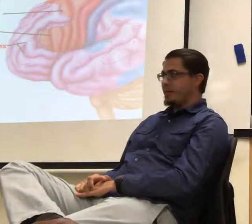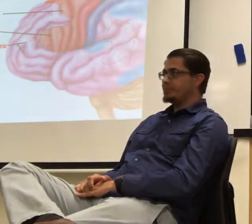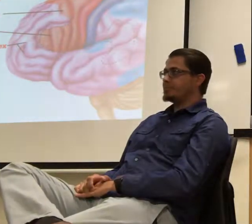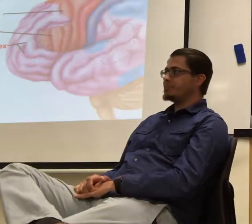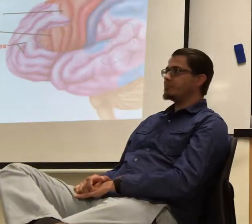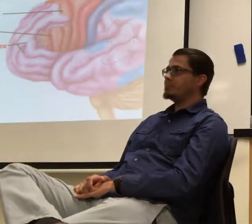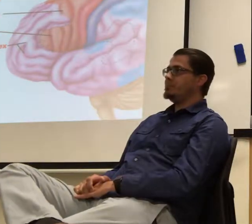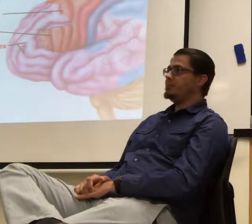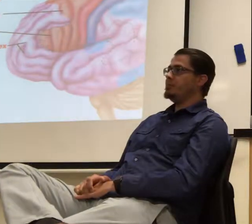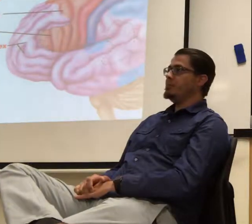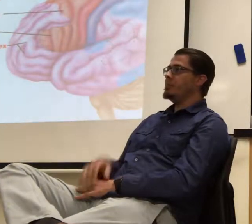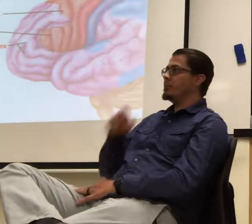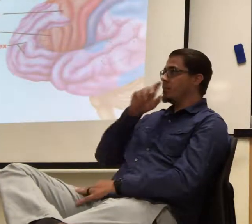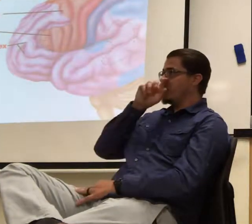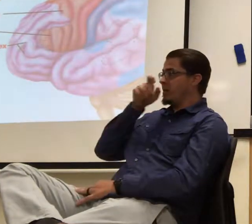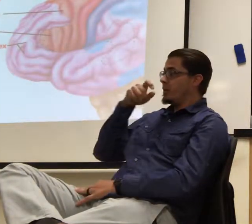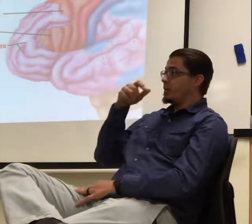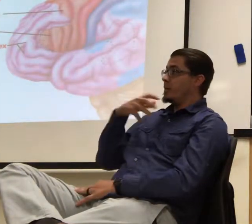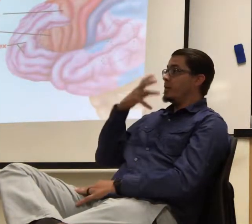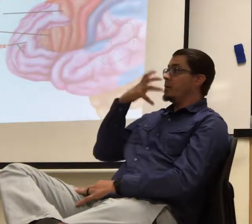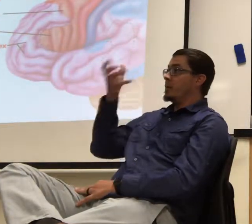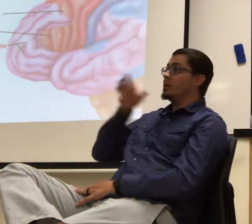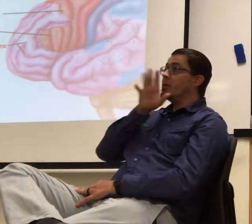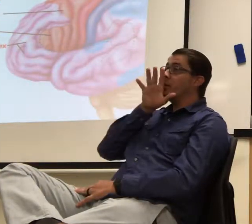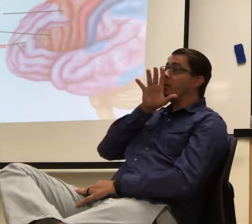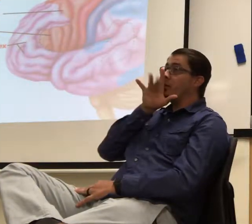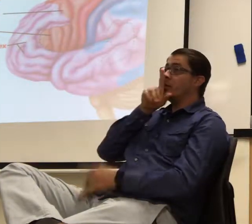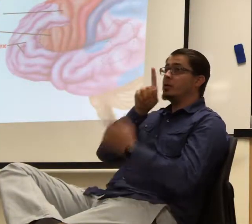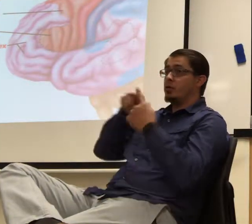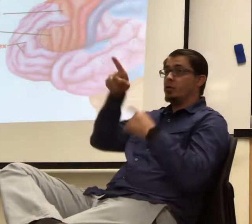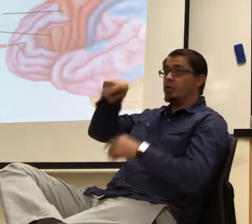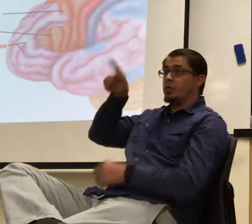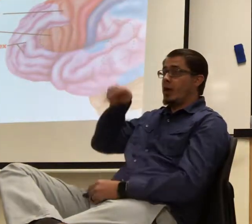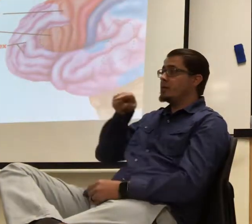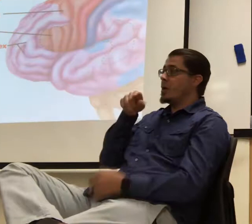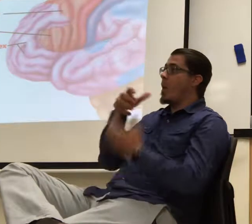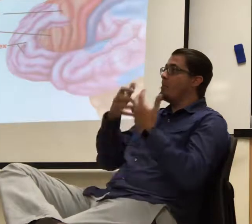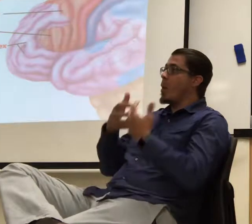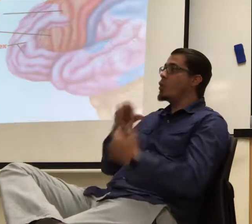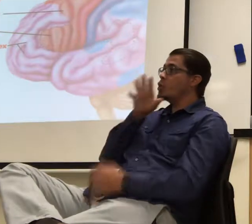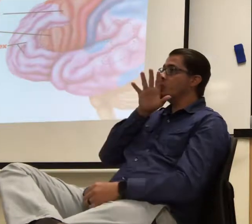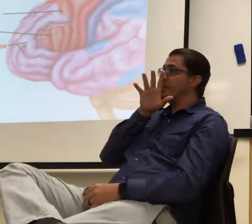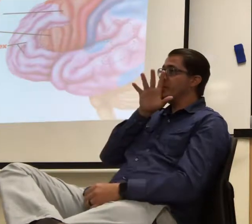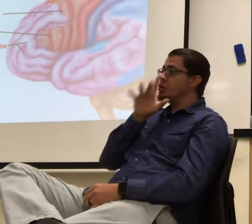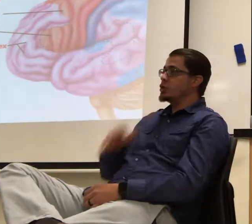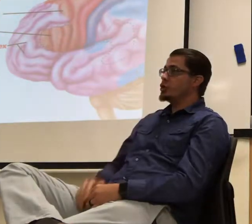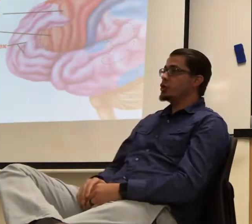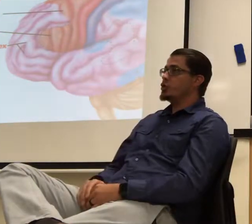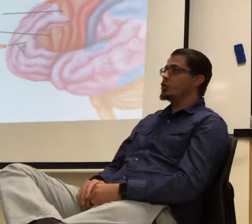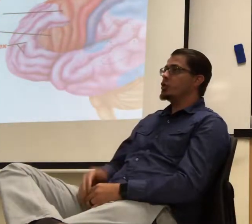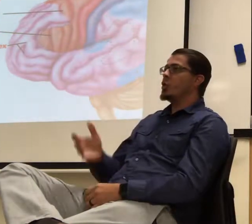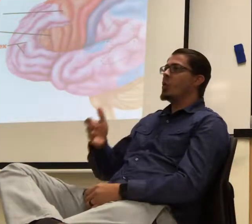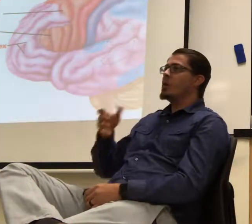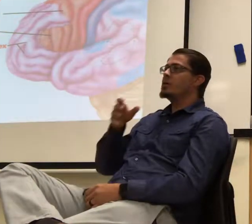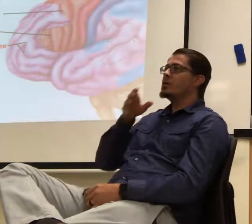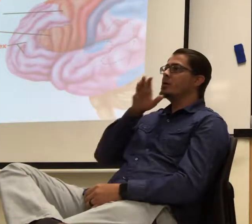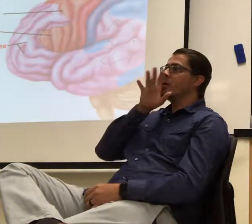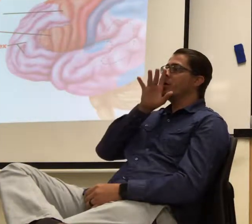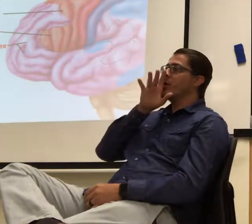Just the act of me speaking out loud to you is motor speech. What's the motor part of